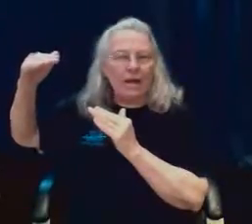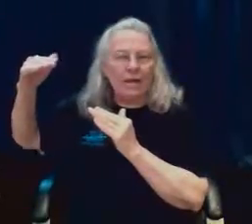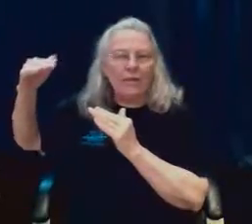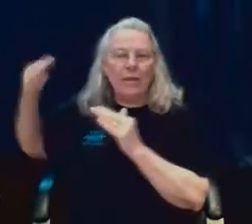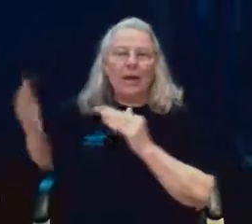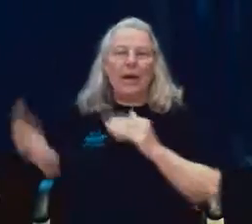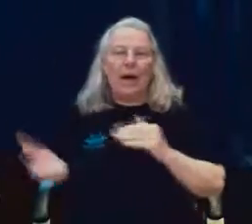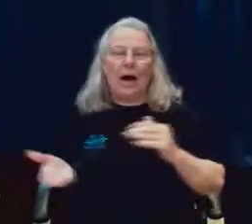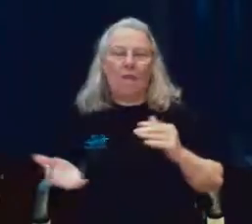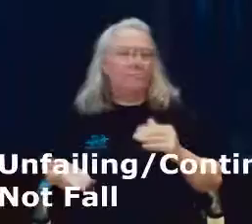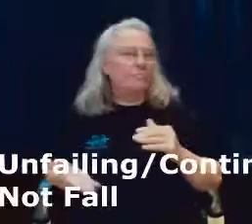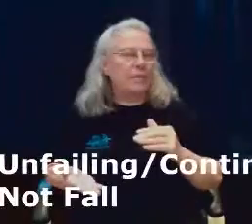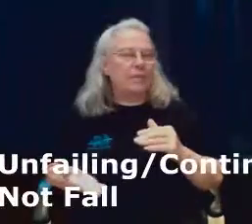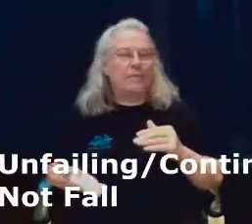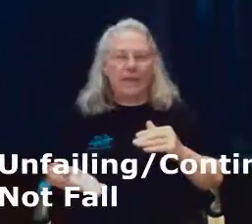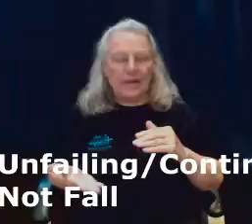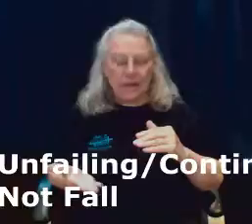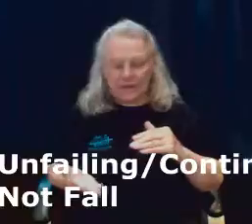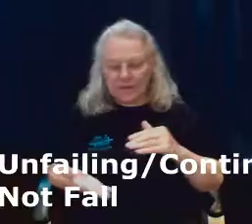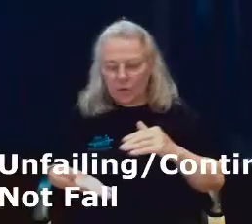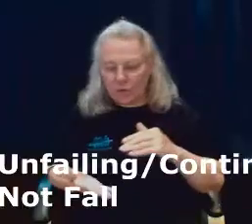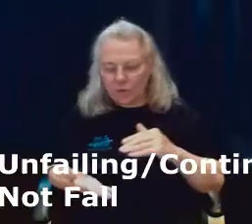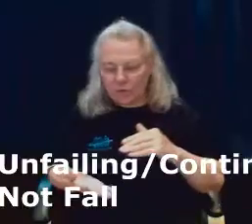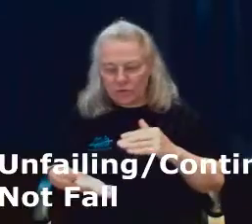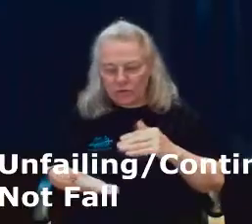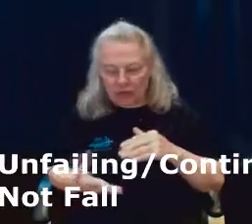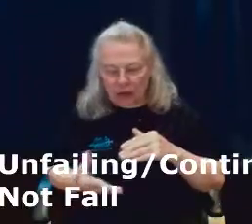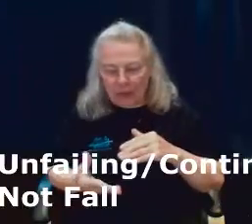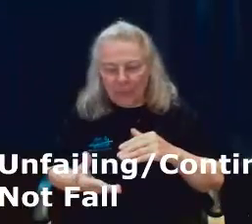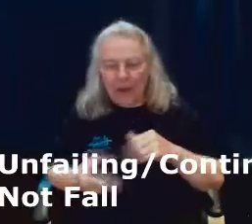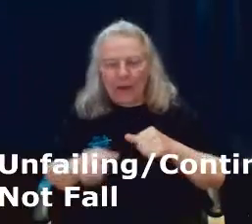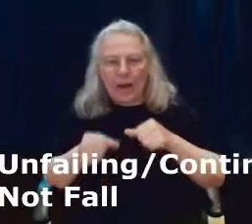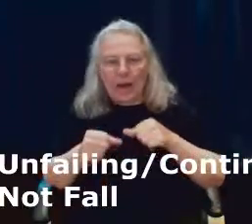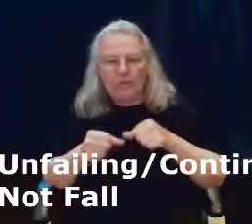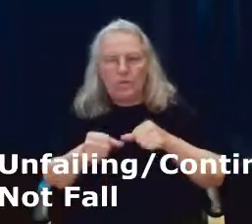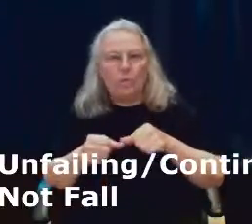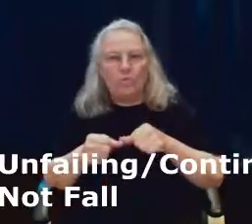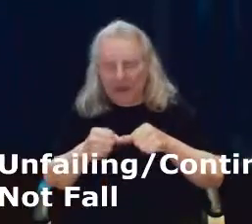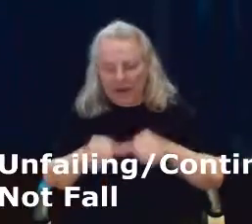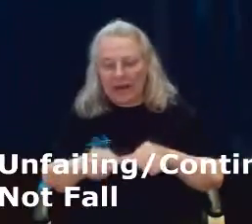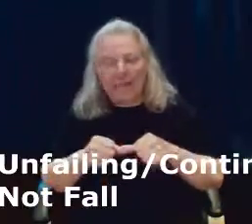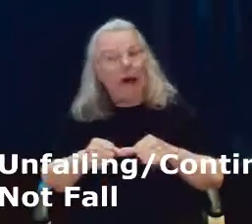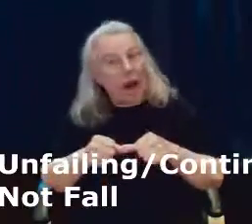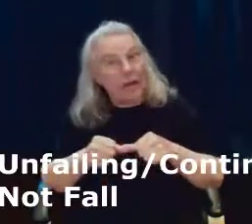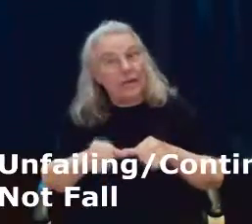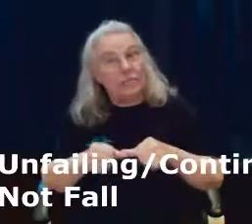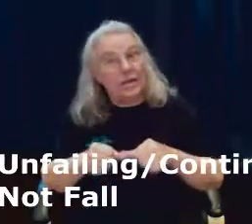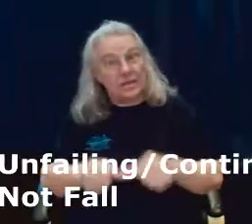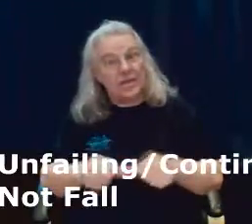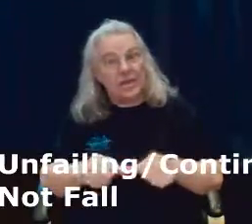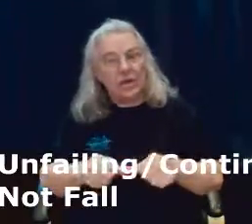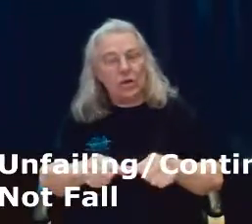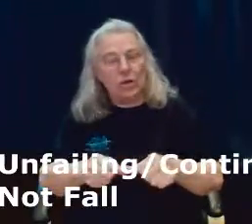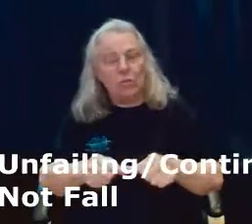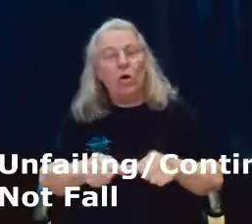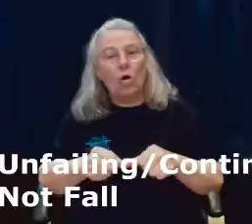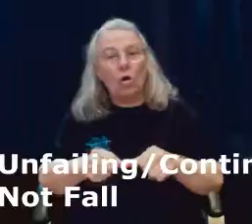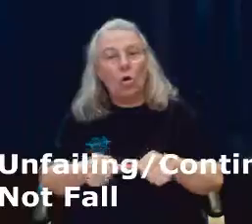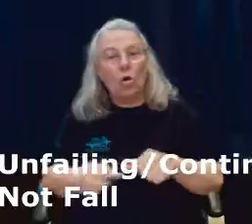Unfailing means that it isn't going to stop. And so again, I use continue